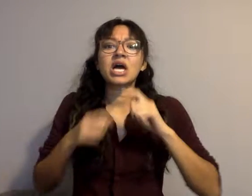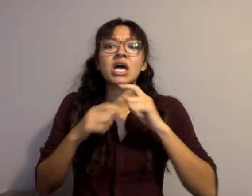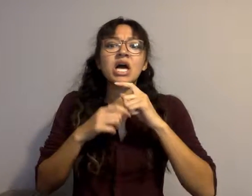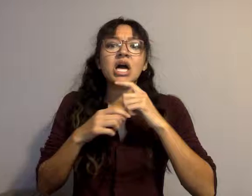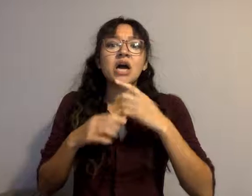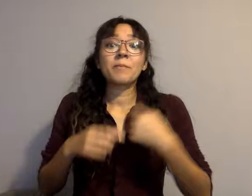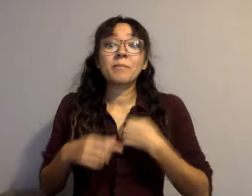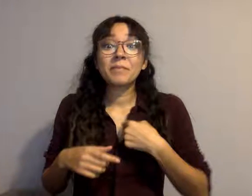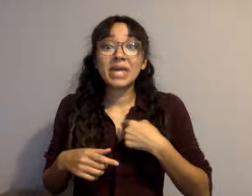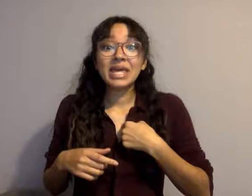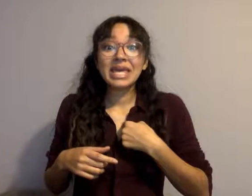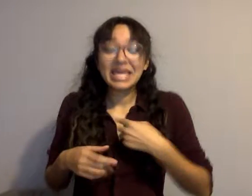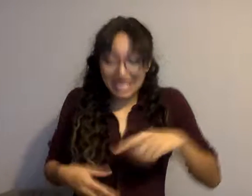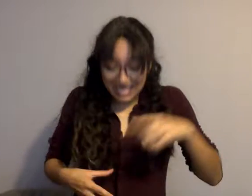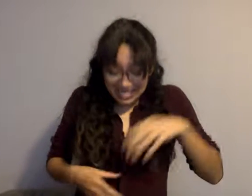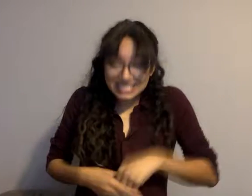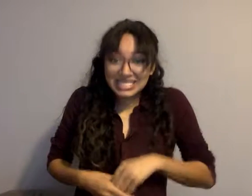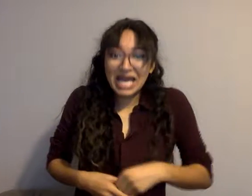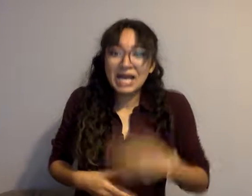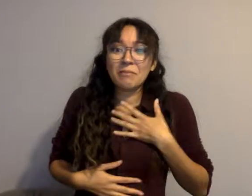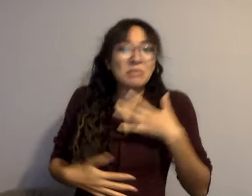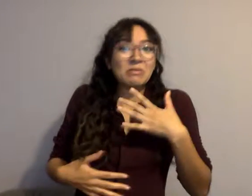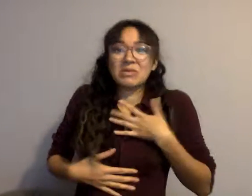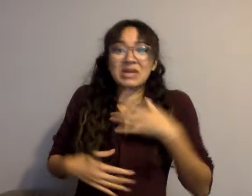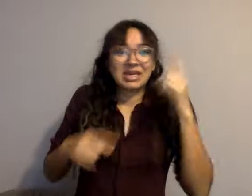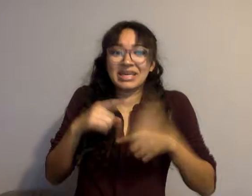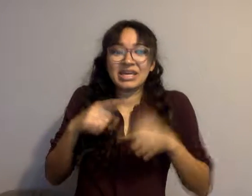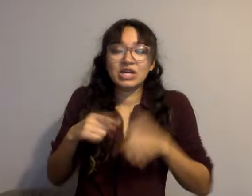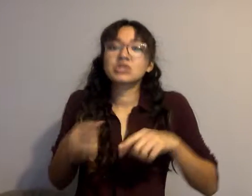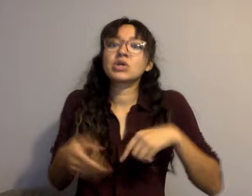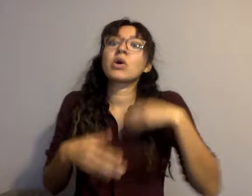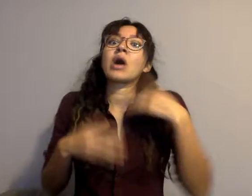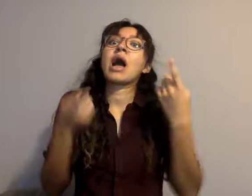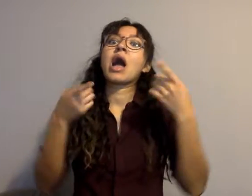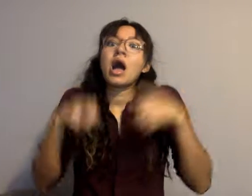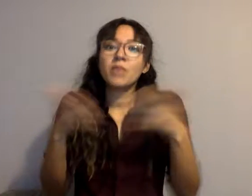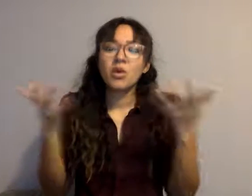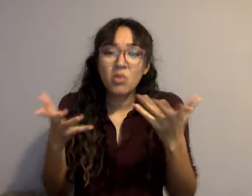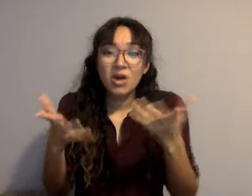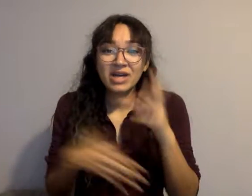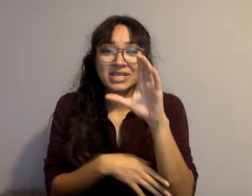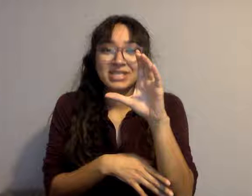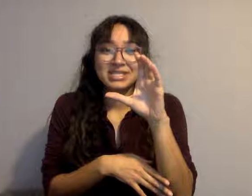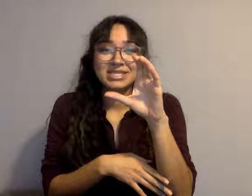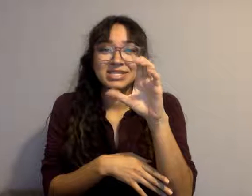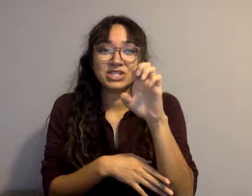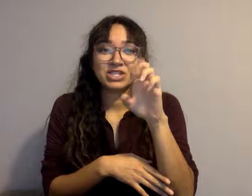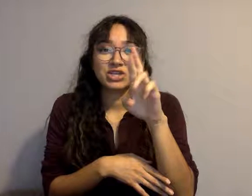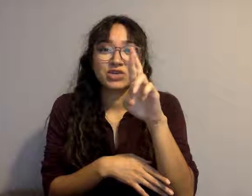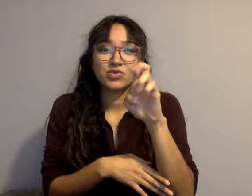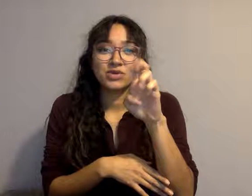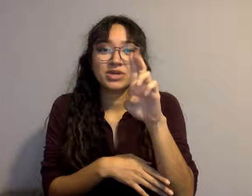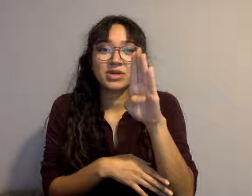As a result, I have cerebral palsy, which means I shake all the time. Look.